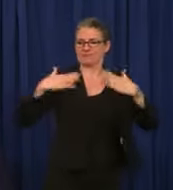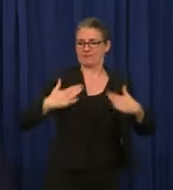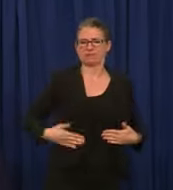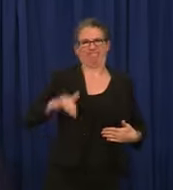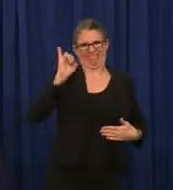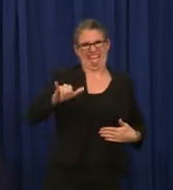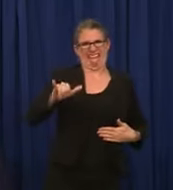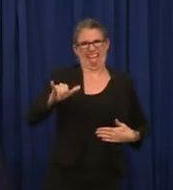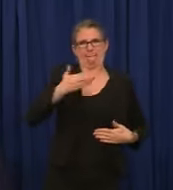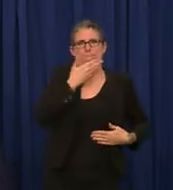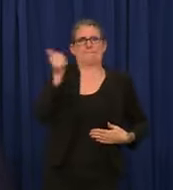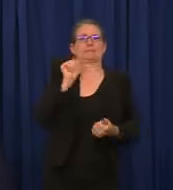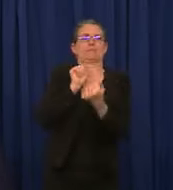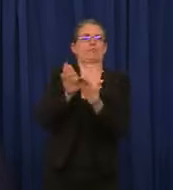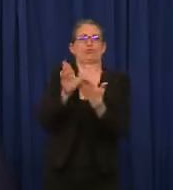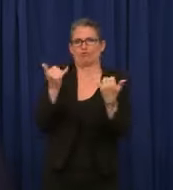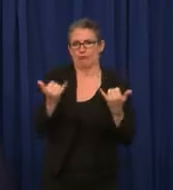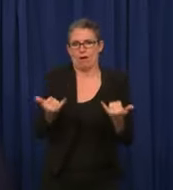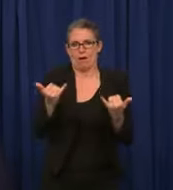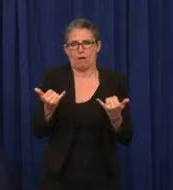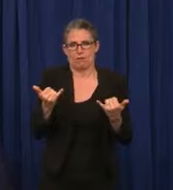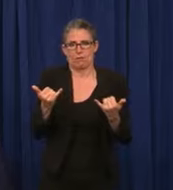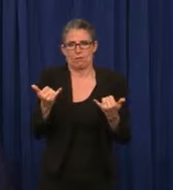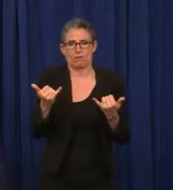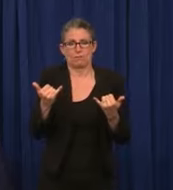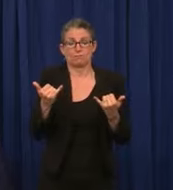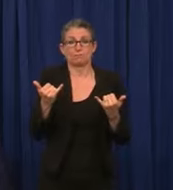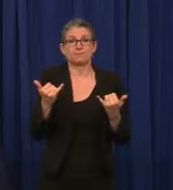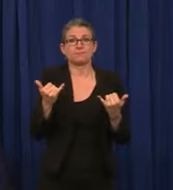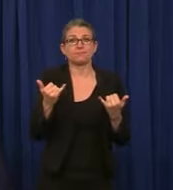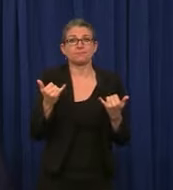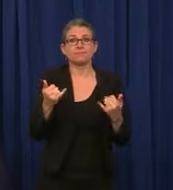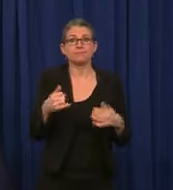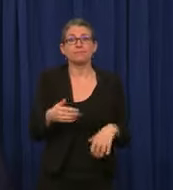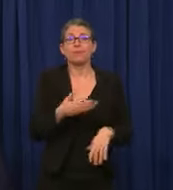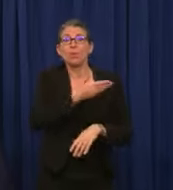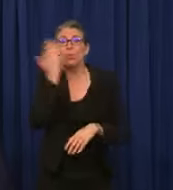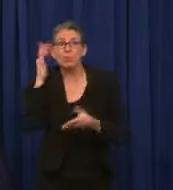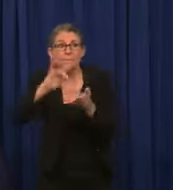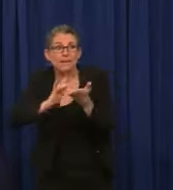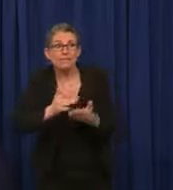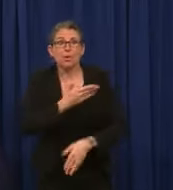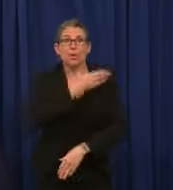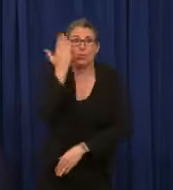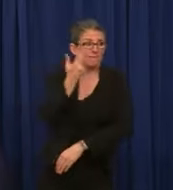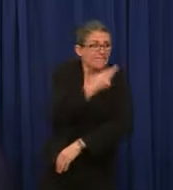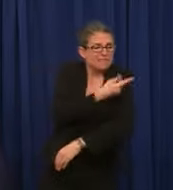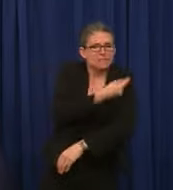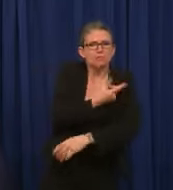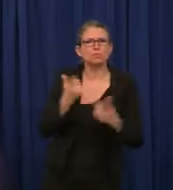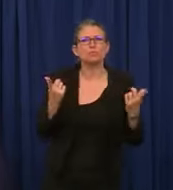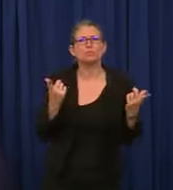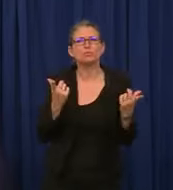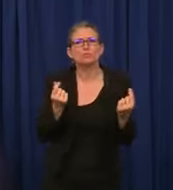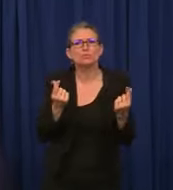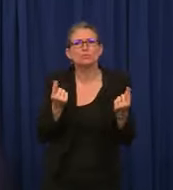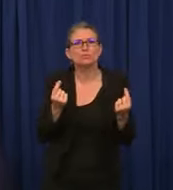But in the absence of a drug, there are rumors and reports of other remedies that are out